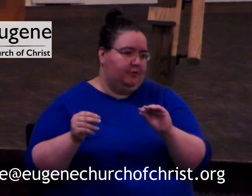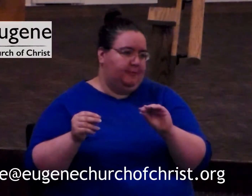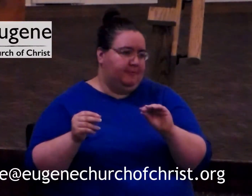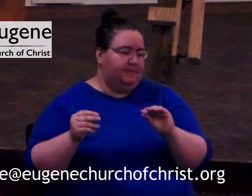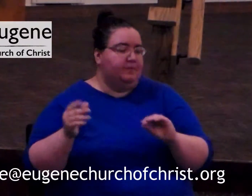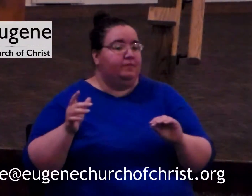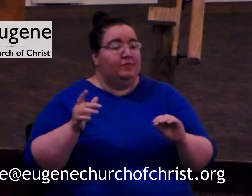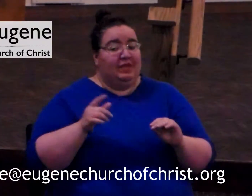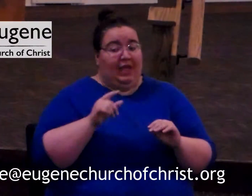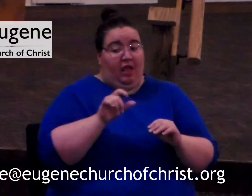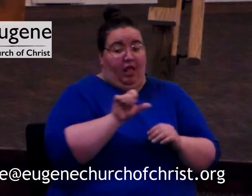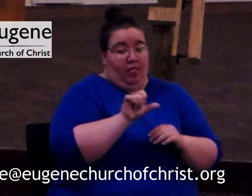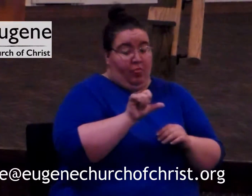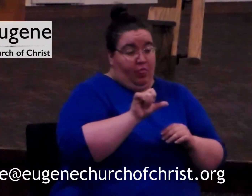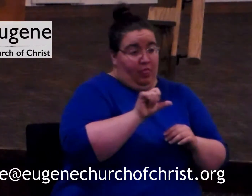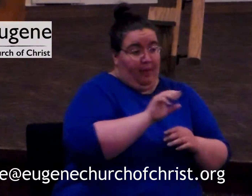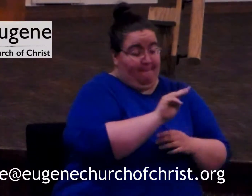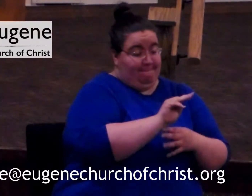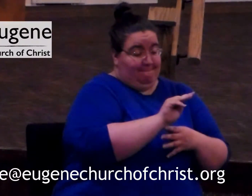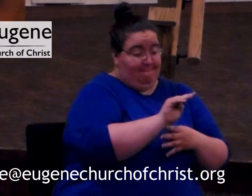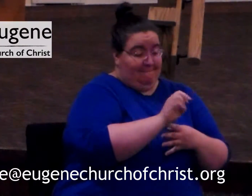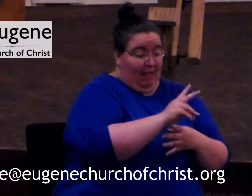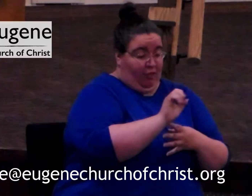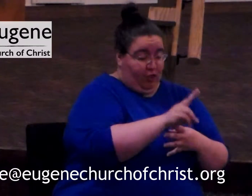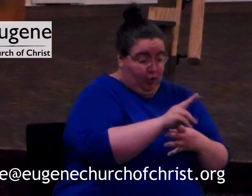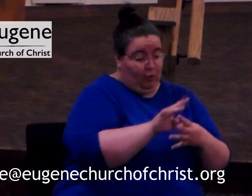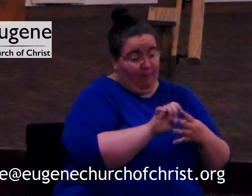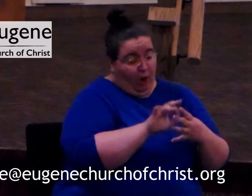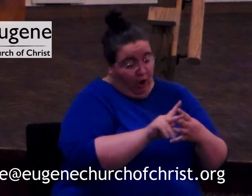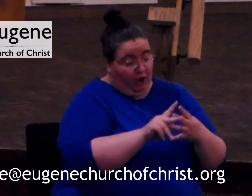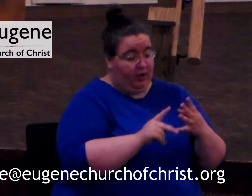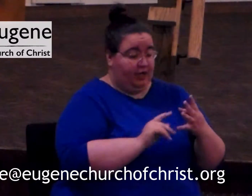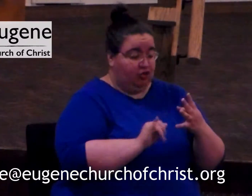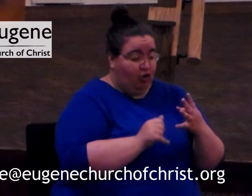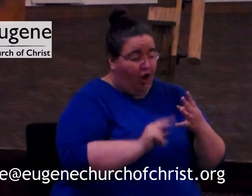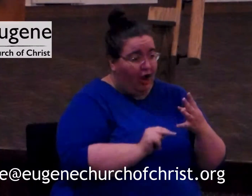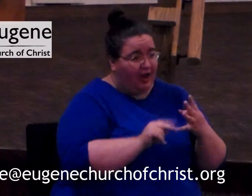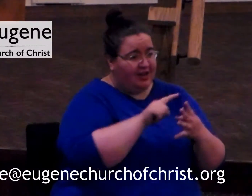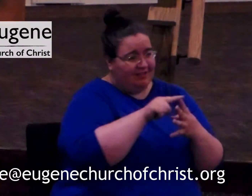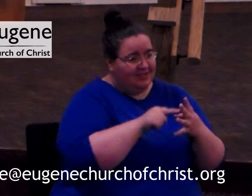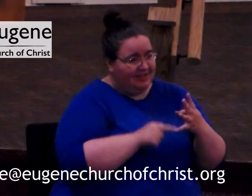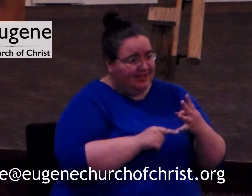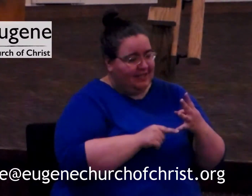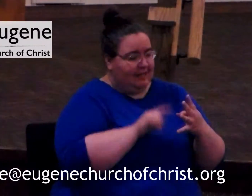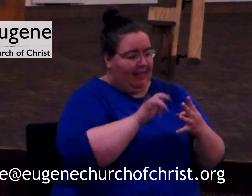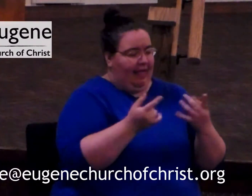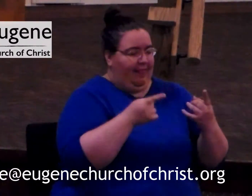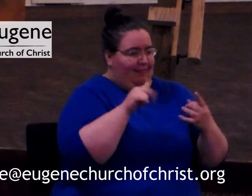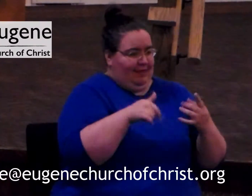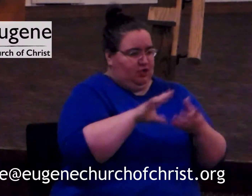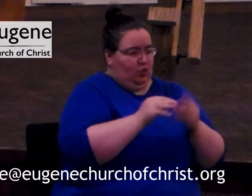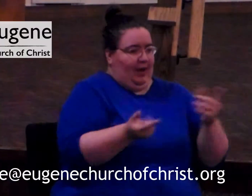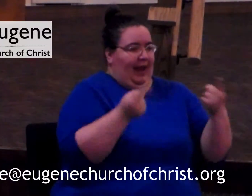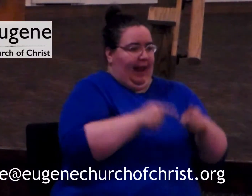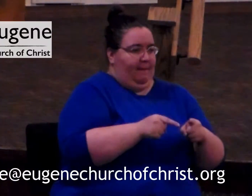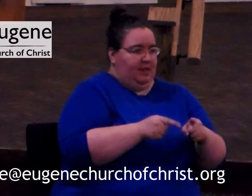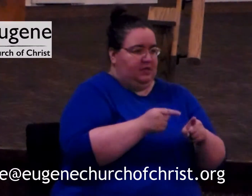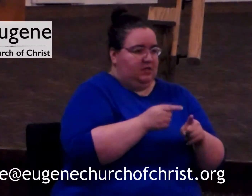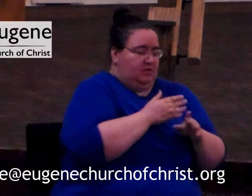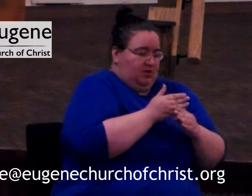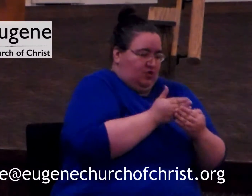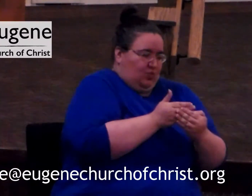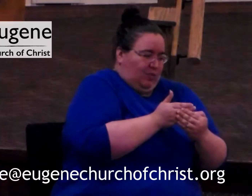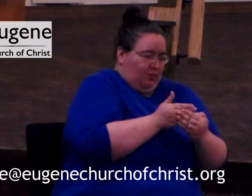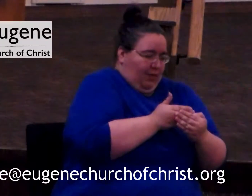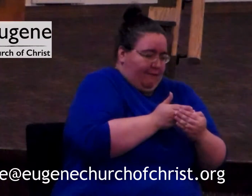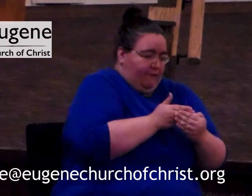entry into Jerusalem. When you look into Luke, it's way, way earlier in the story, and so most folks think that means we're looking at two